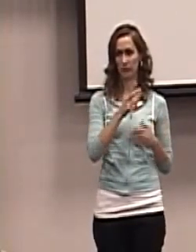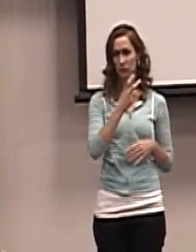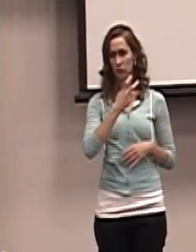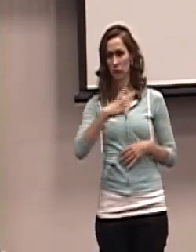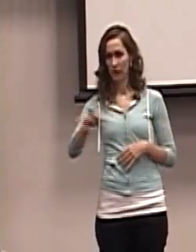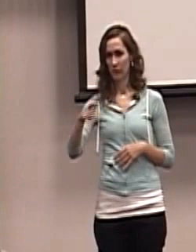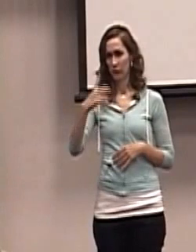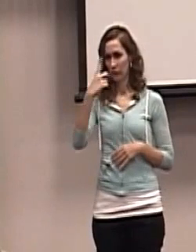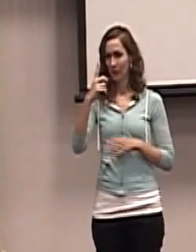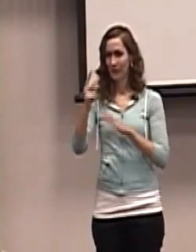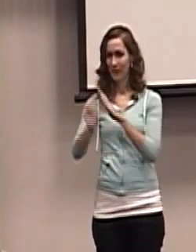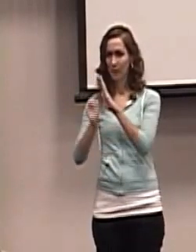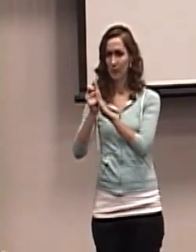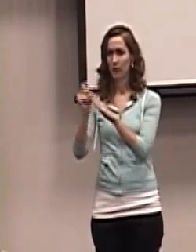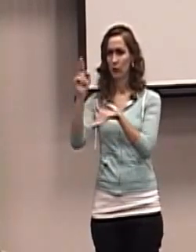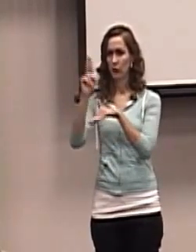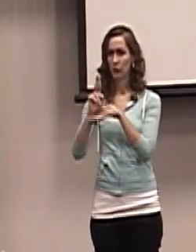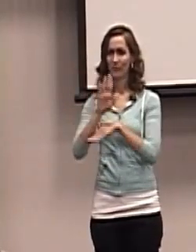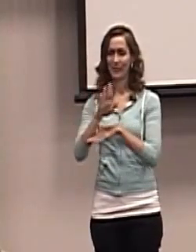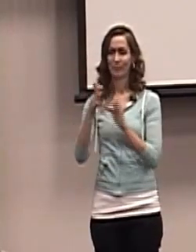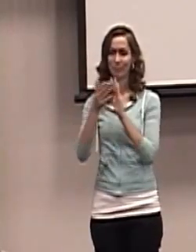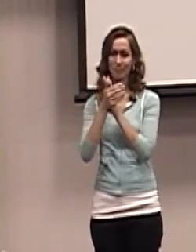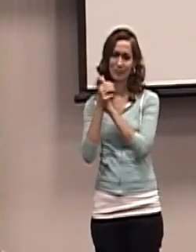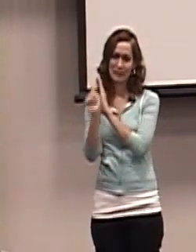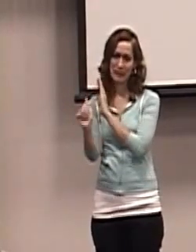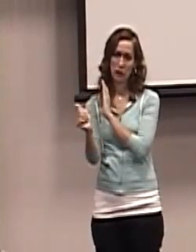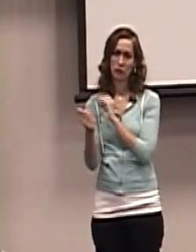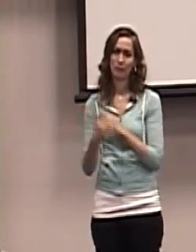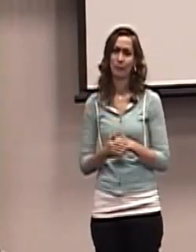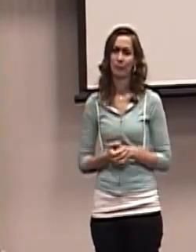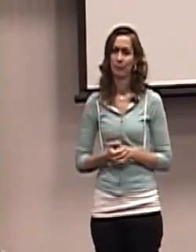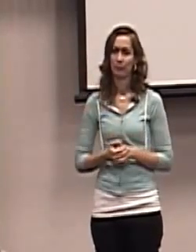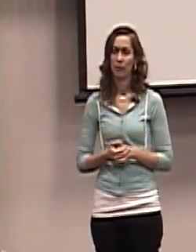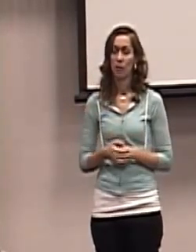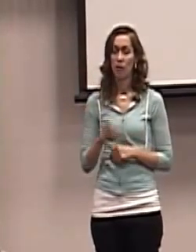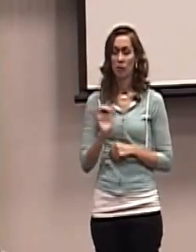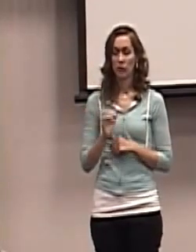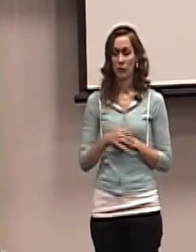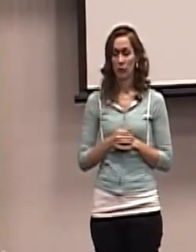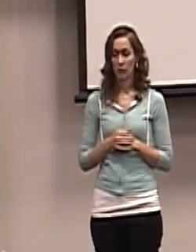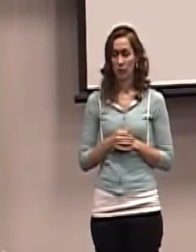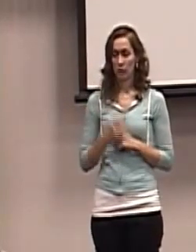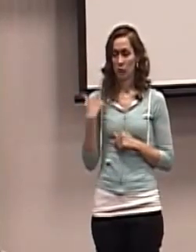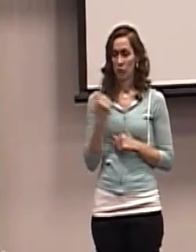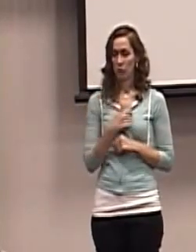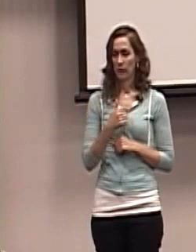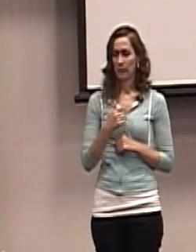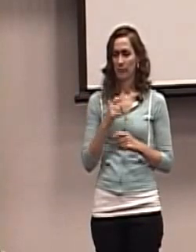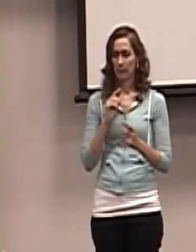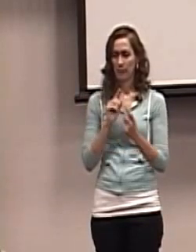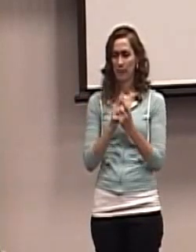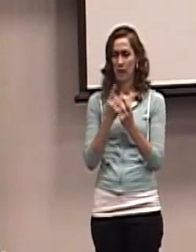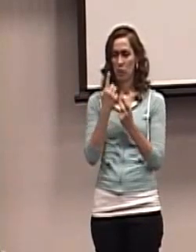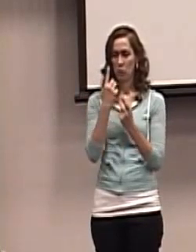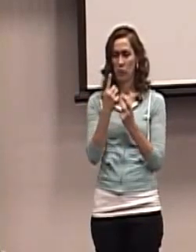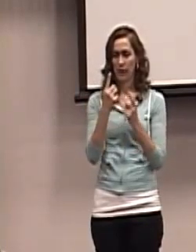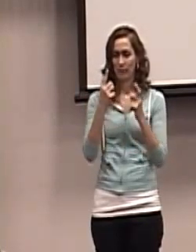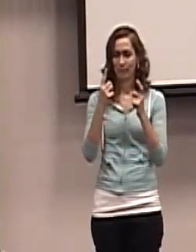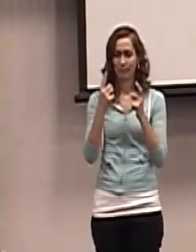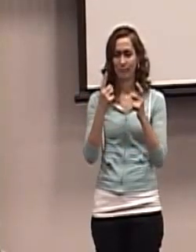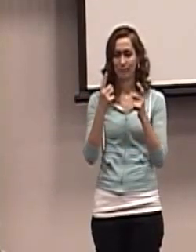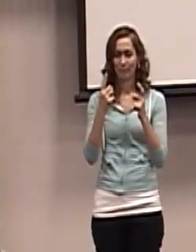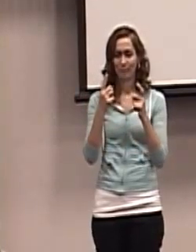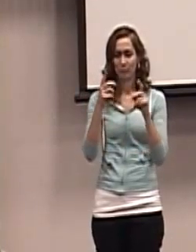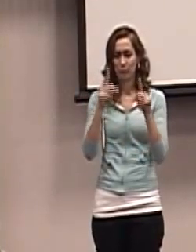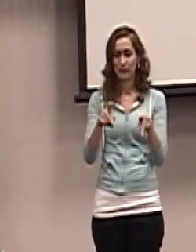time to use their special expertise. Also, we encountered one that was at the University of Cape Town